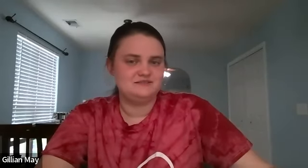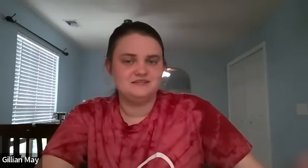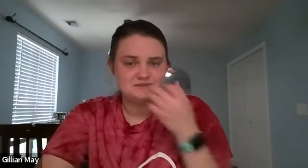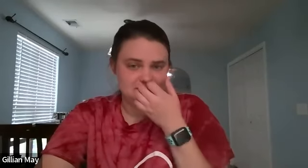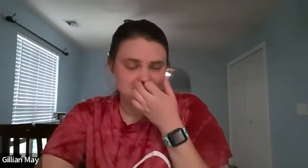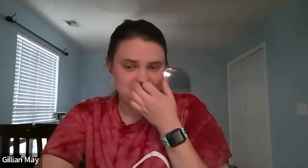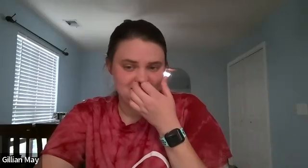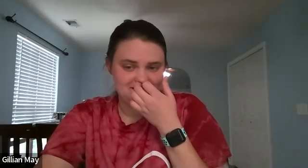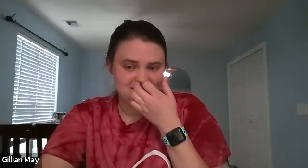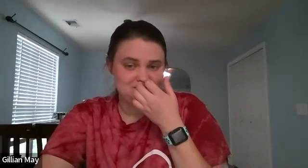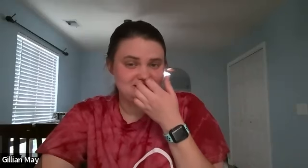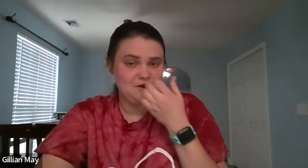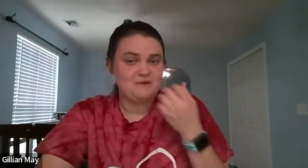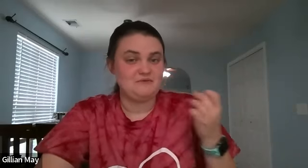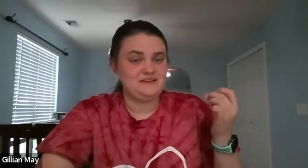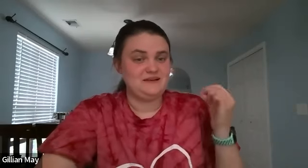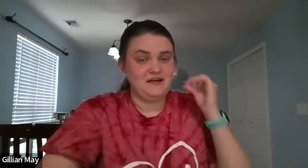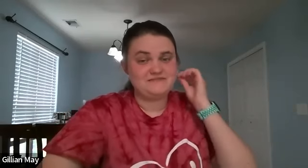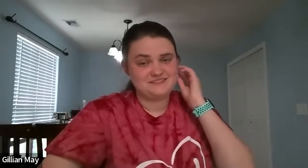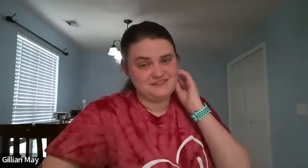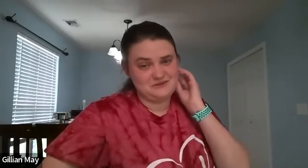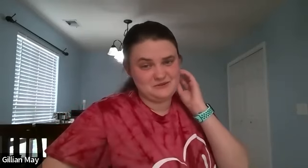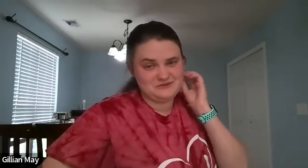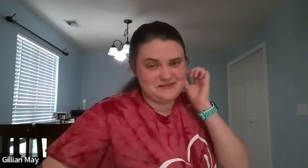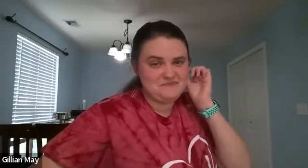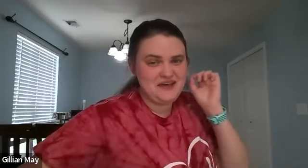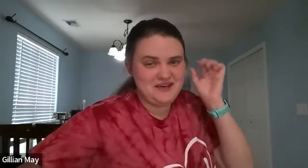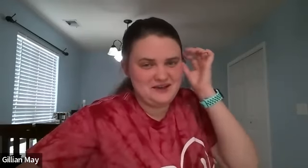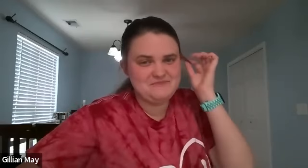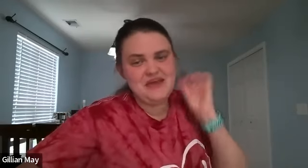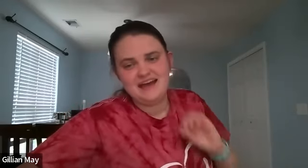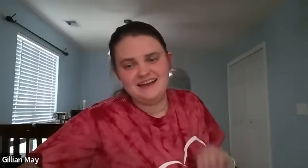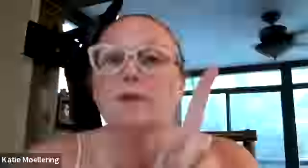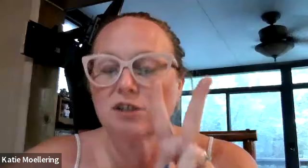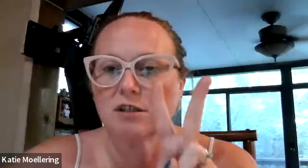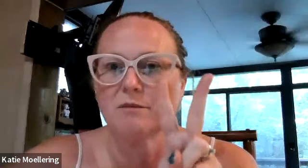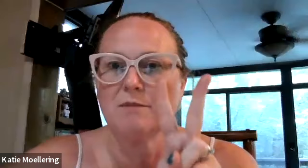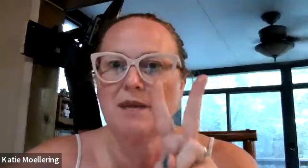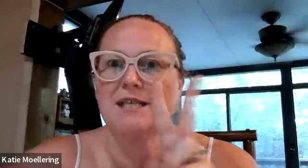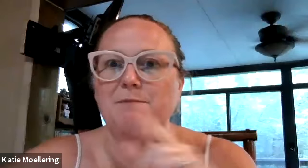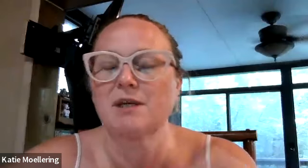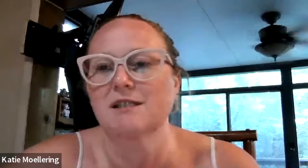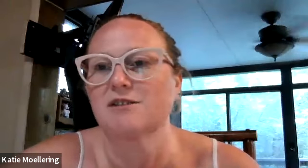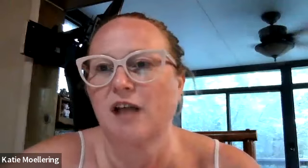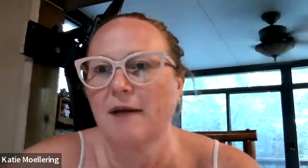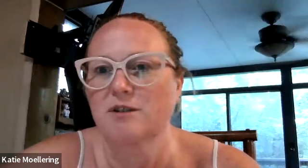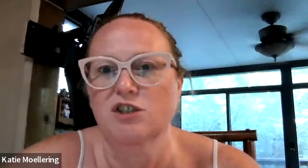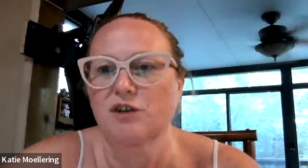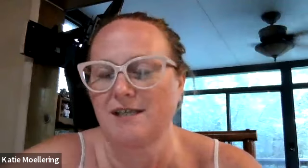These weeks have gone by really a lot faster than normal for me. we had two that we missed because July was just